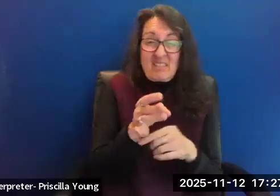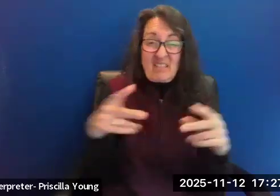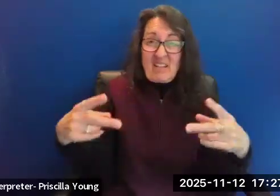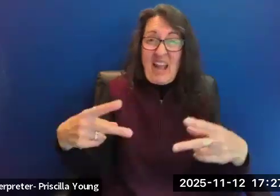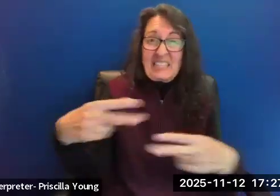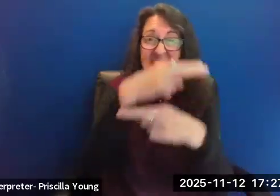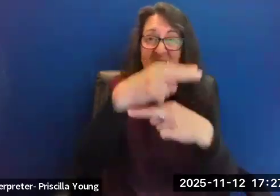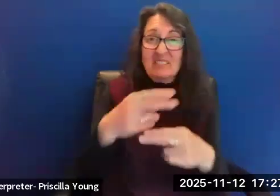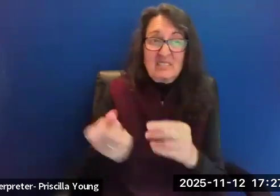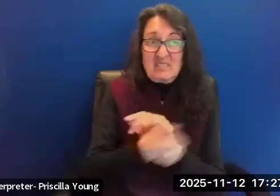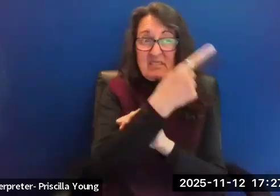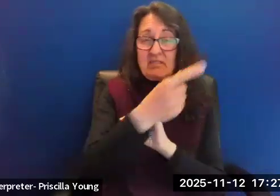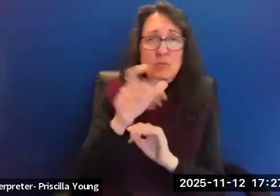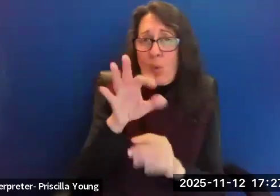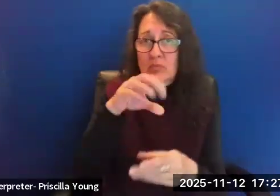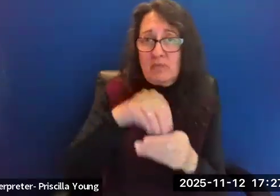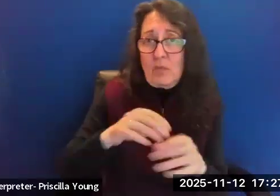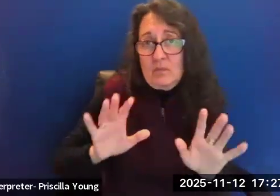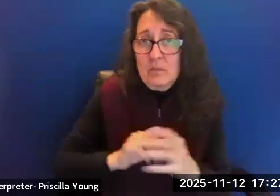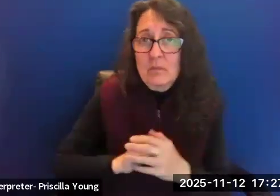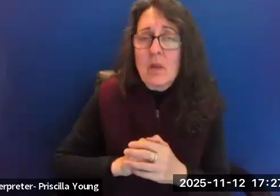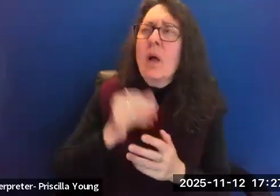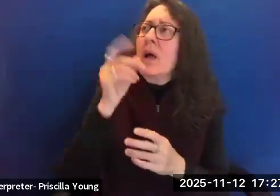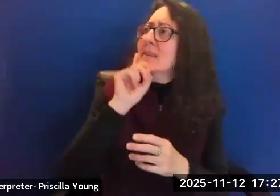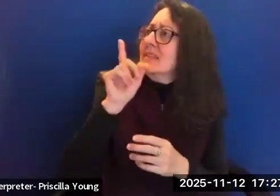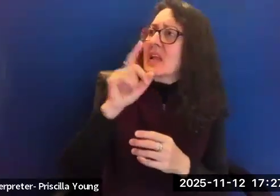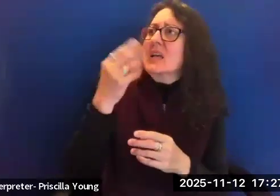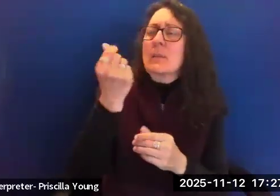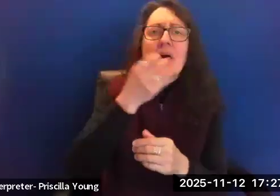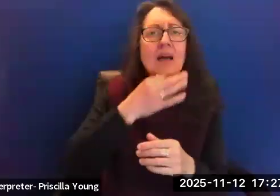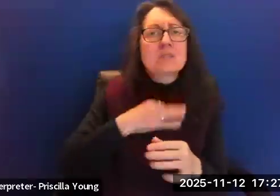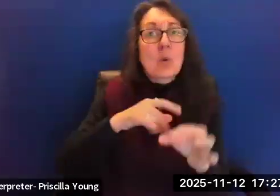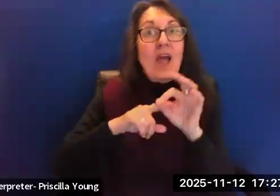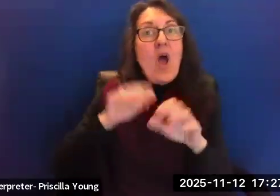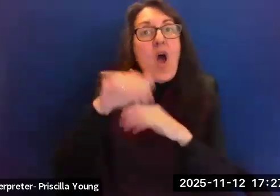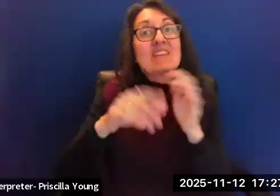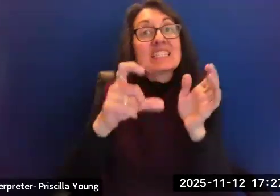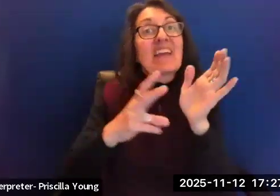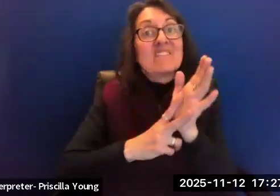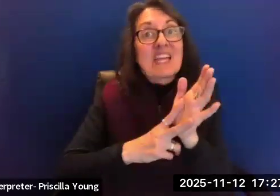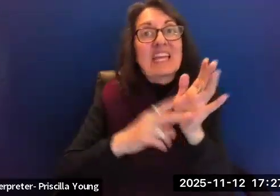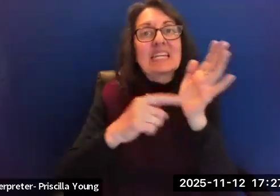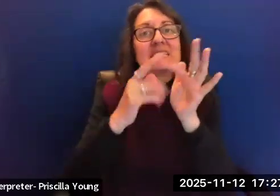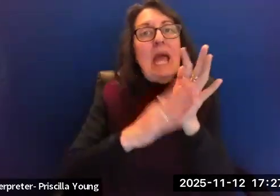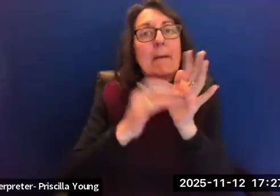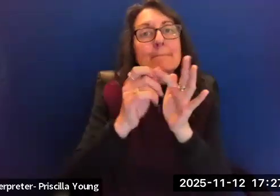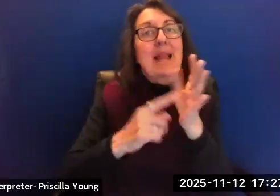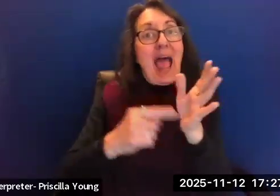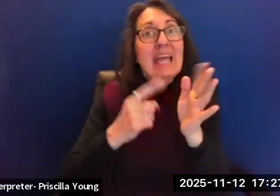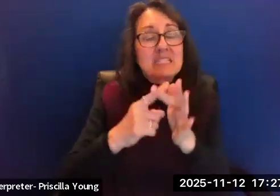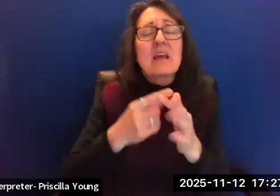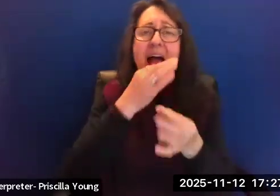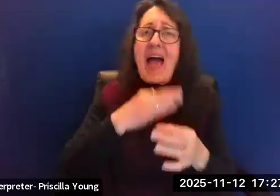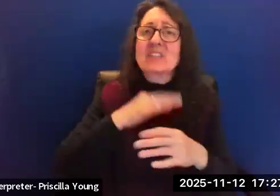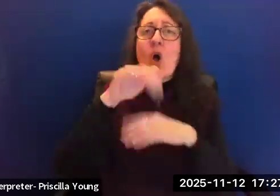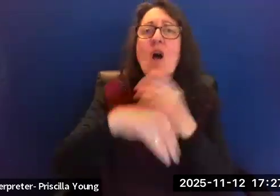was about the section in the CV template about referees. Now, we've included that because it